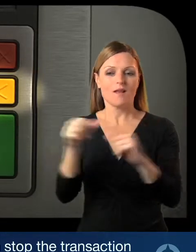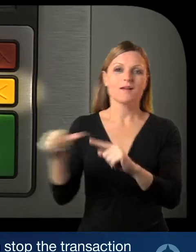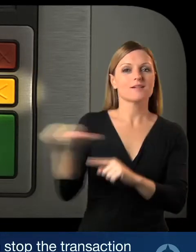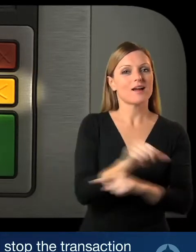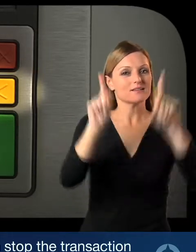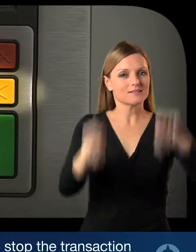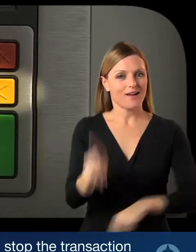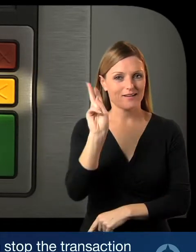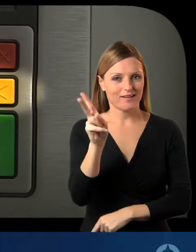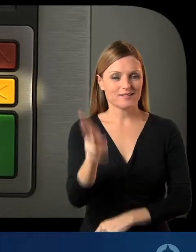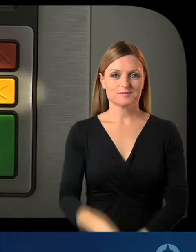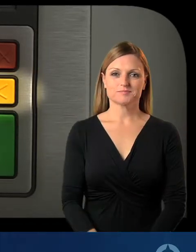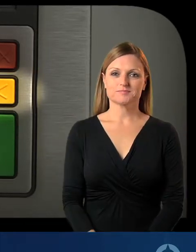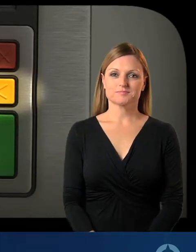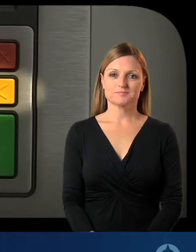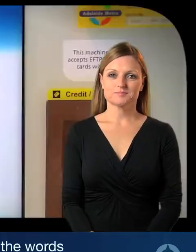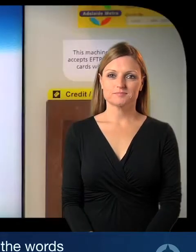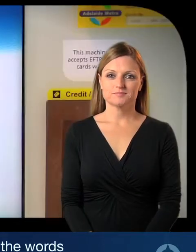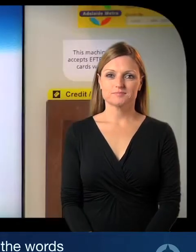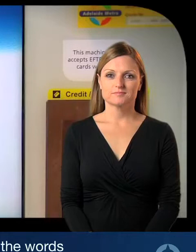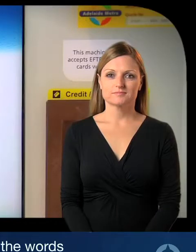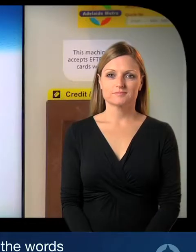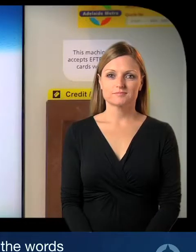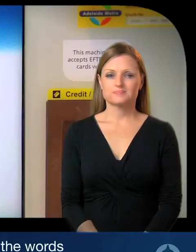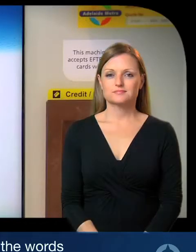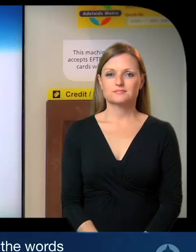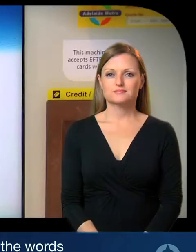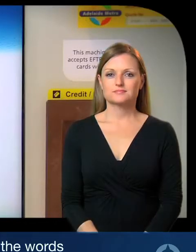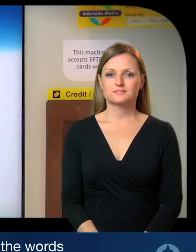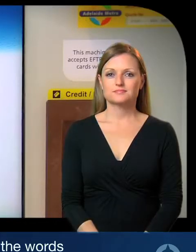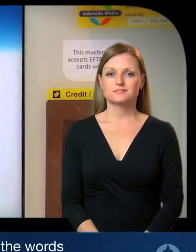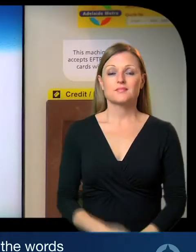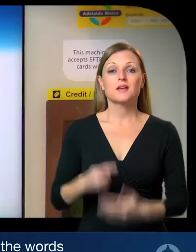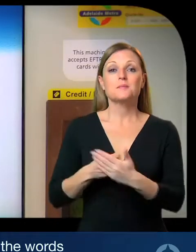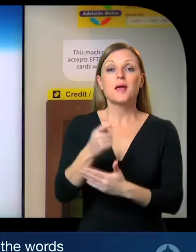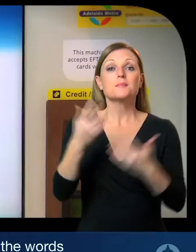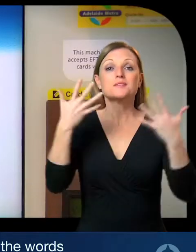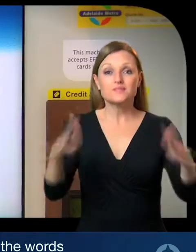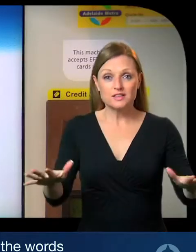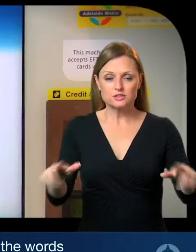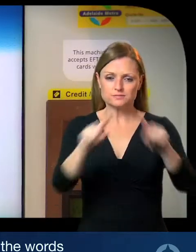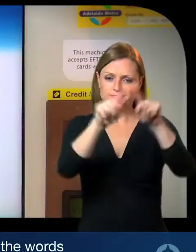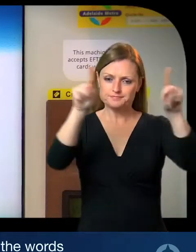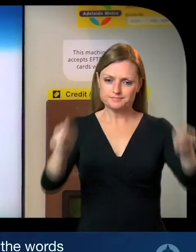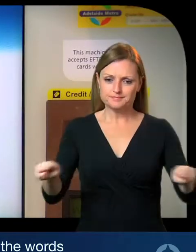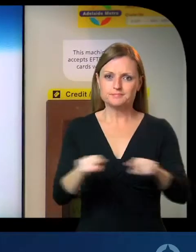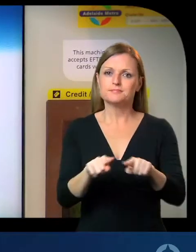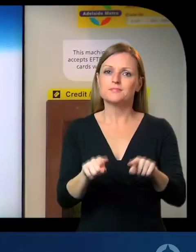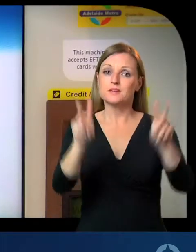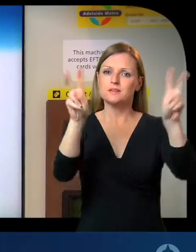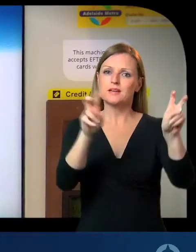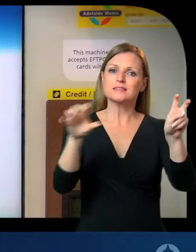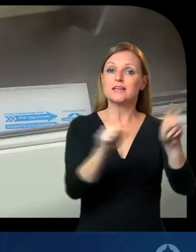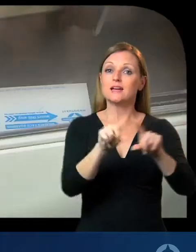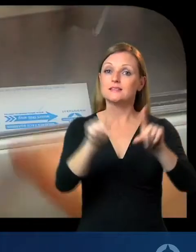once the transaction is approved the words take ticket will appear on the screen